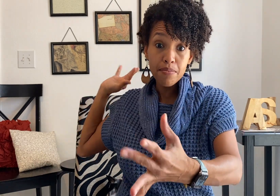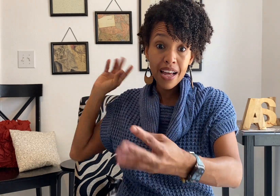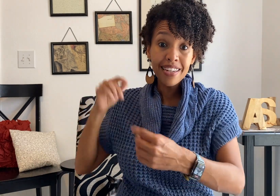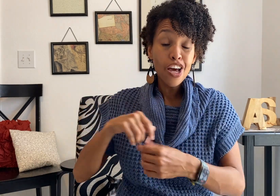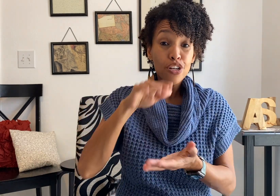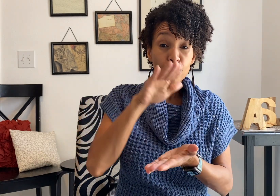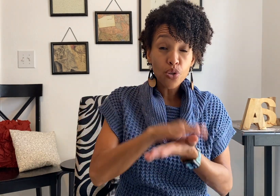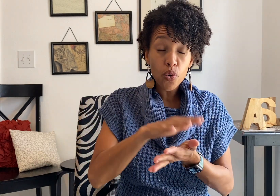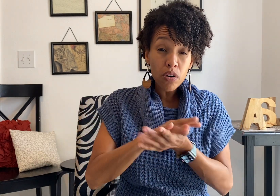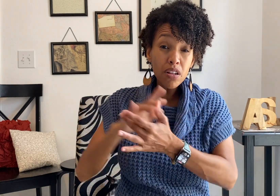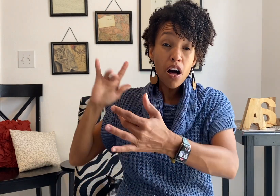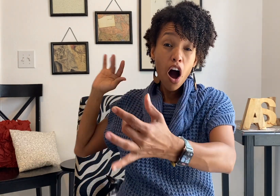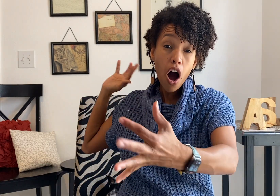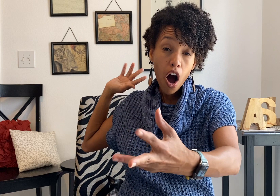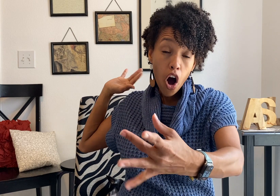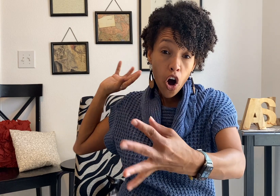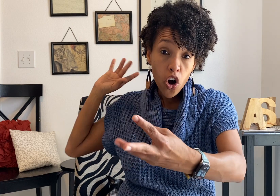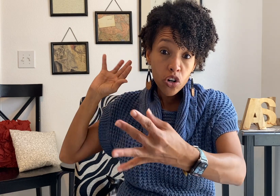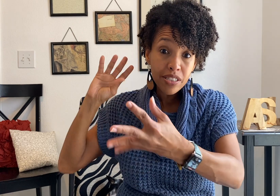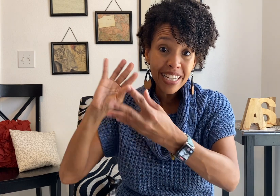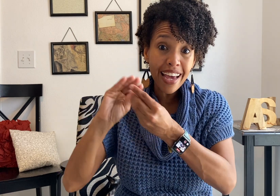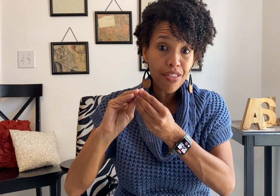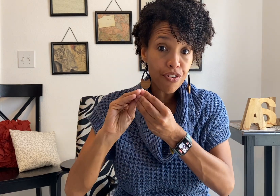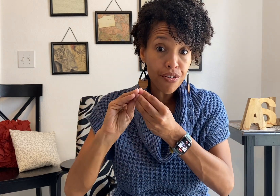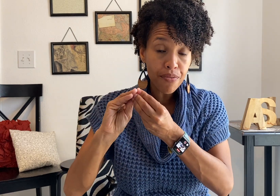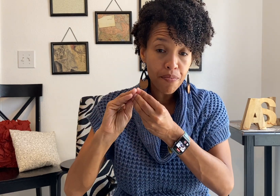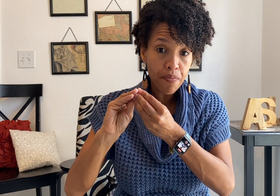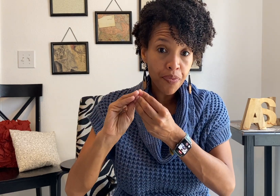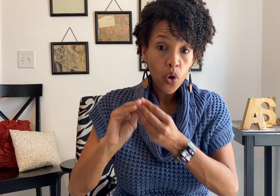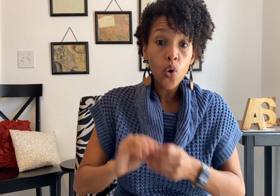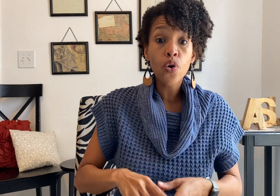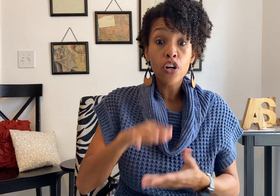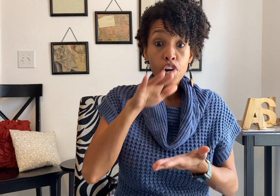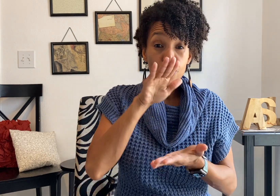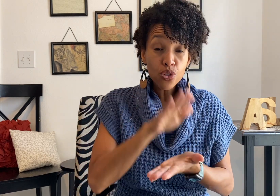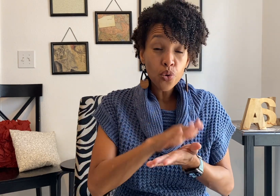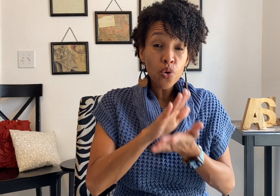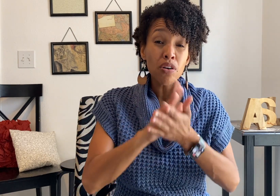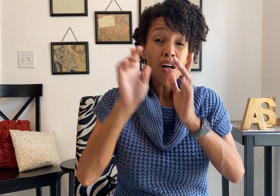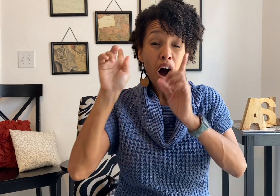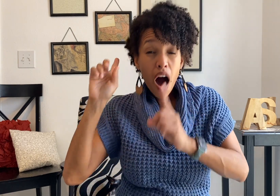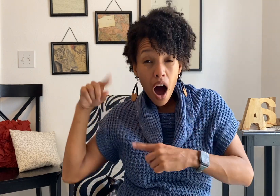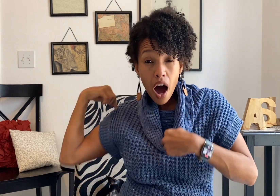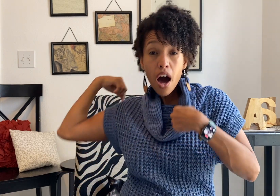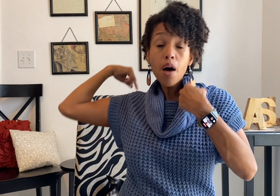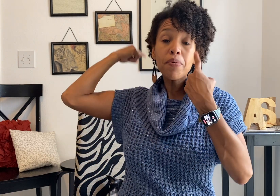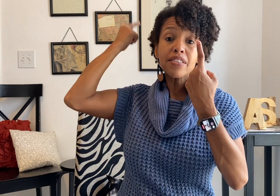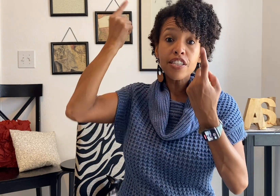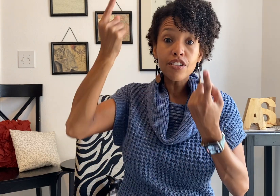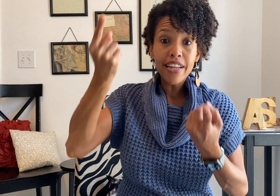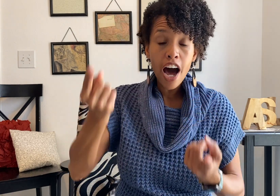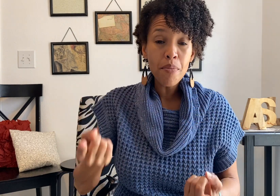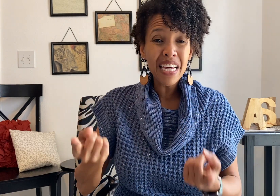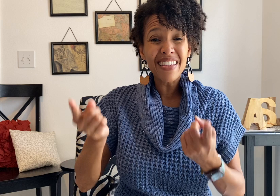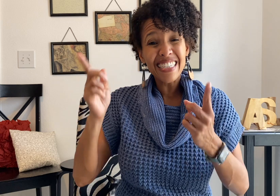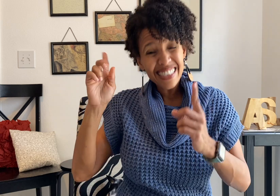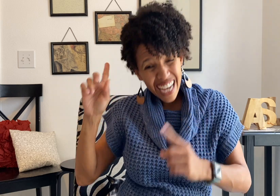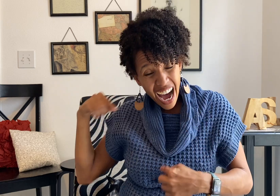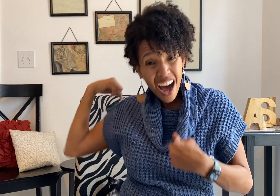timeline. School all together, or school up until now, meaning the